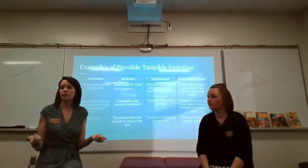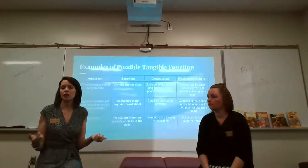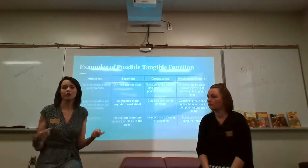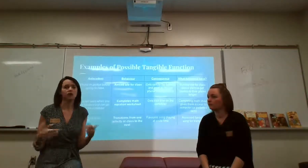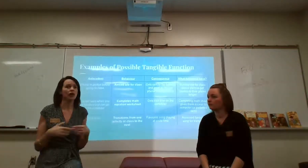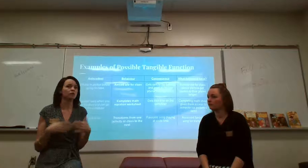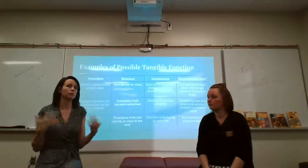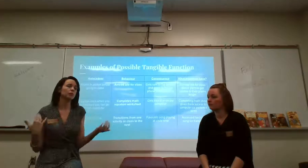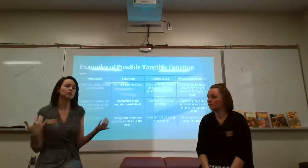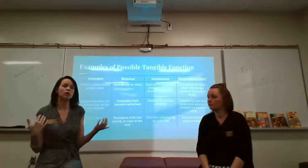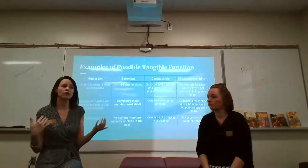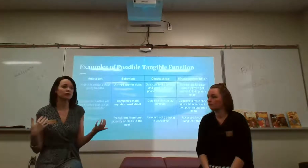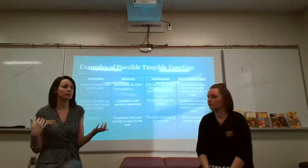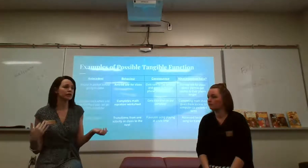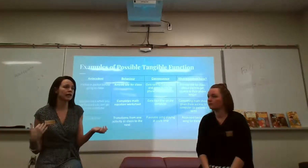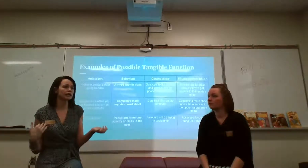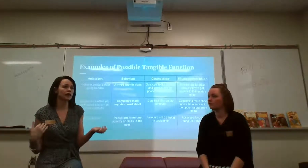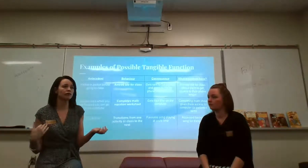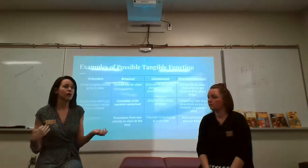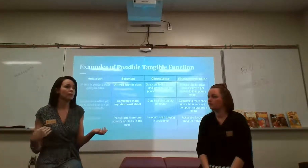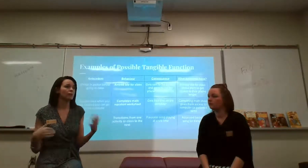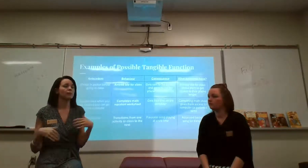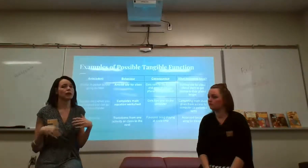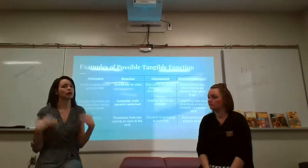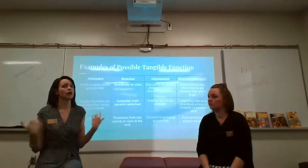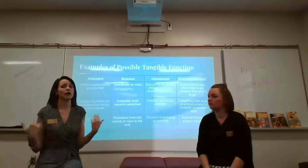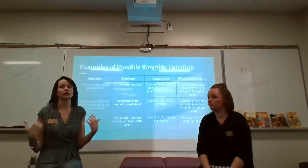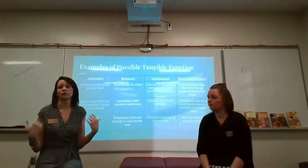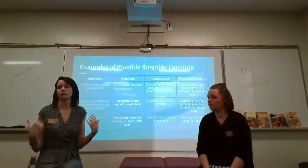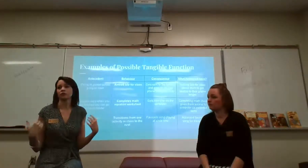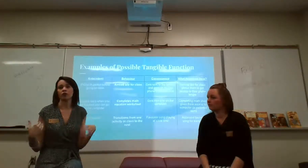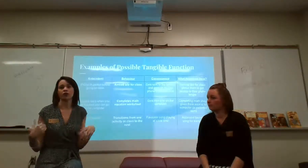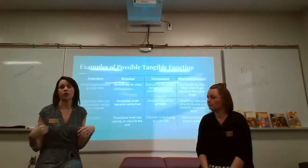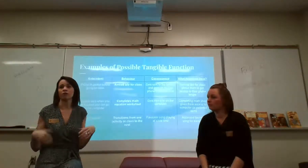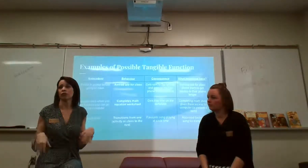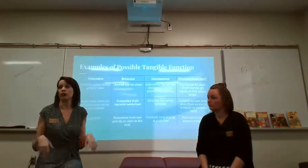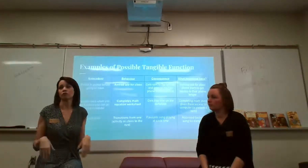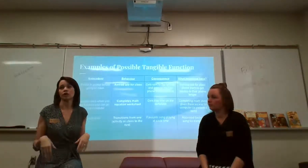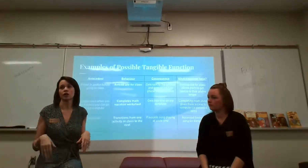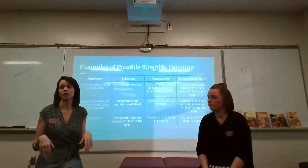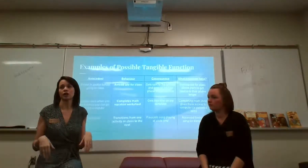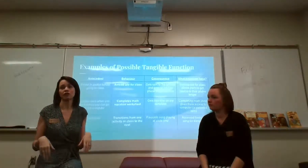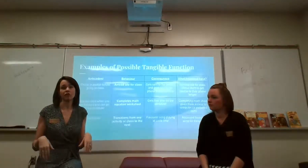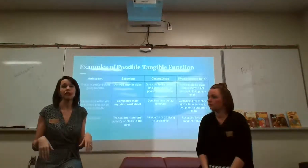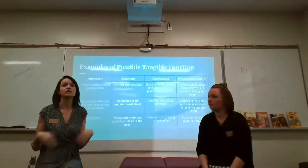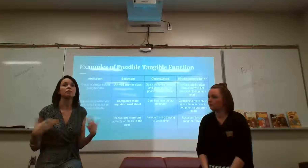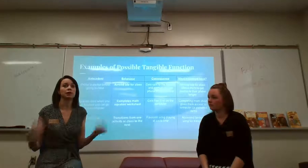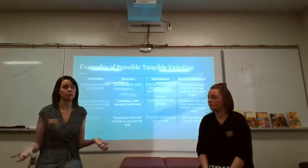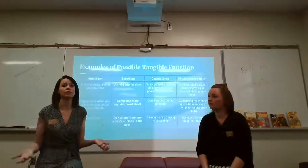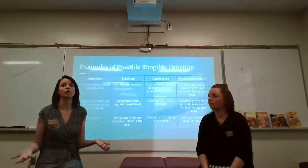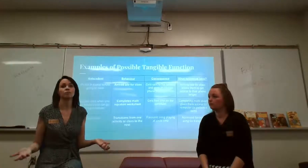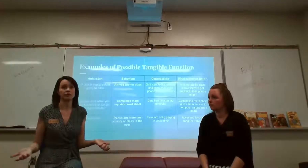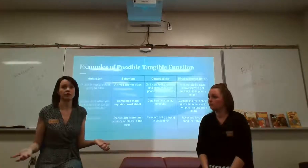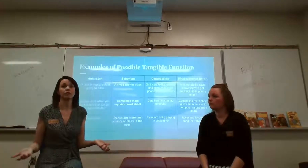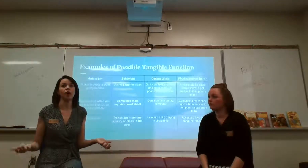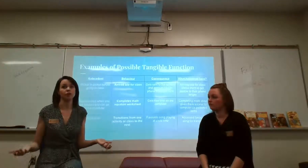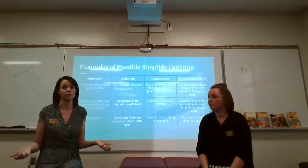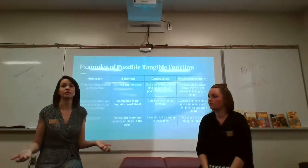I don't have a big repertoire of skills to get stuff, but man, if I fall to the ground right now and start kicking my feet, somebody will come over to me and offer me